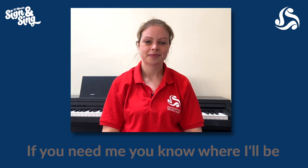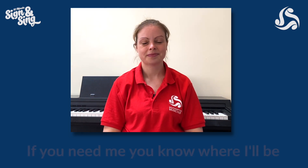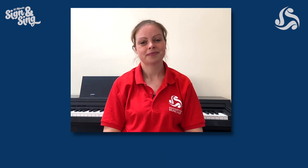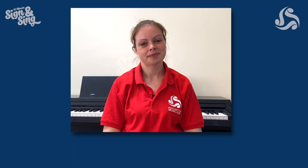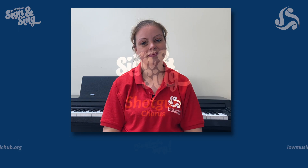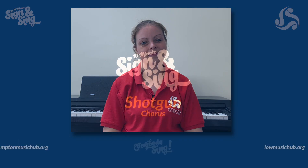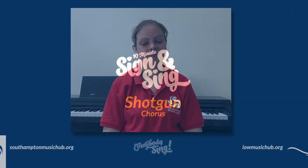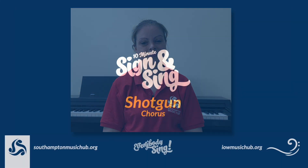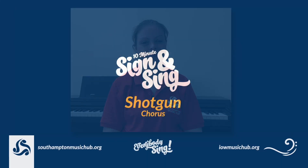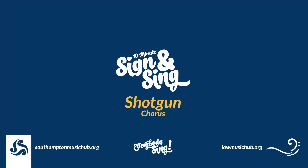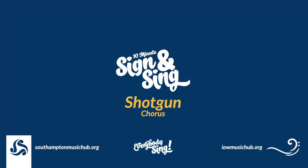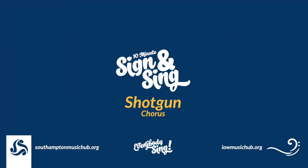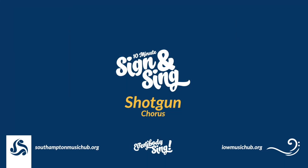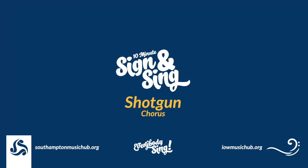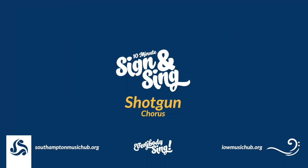be riding short.